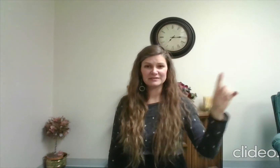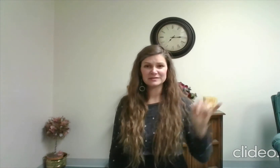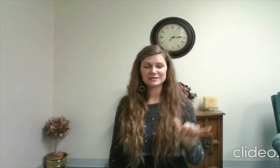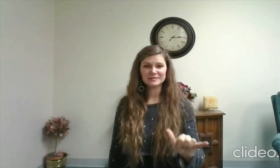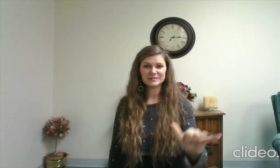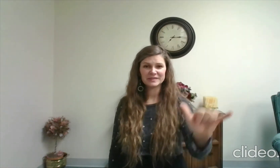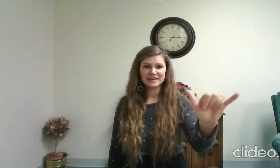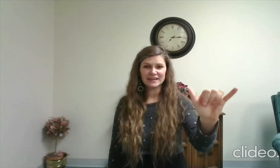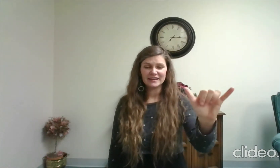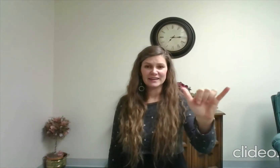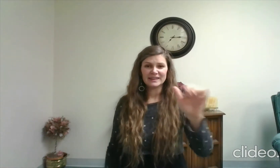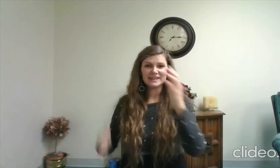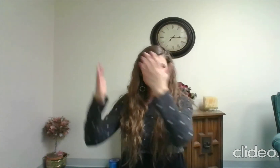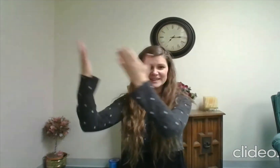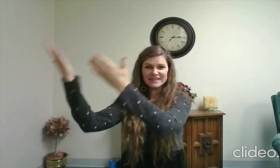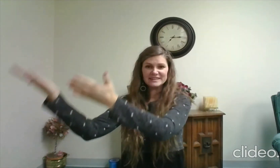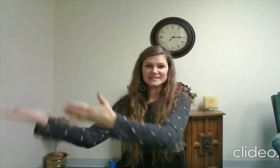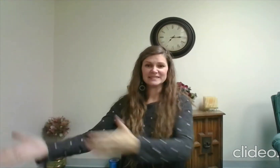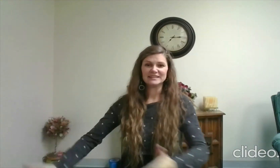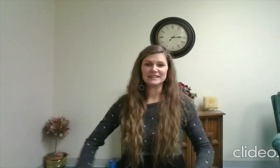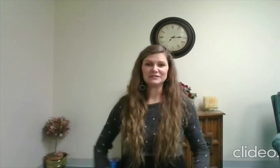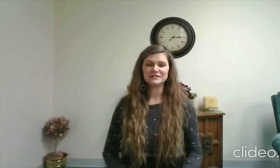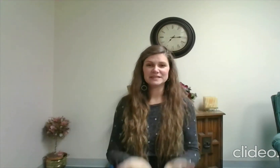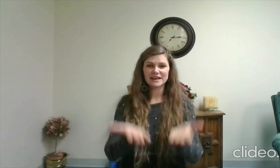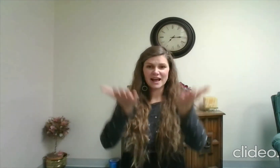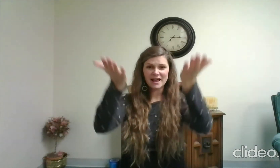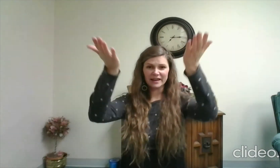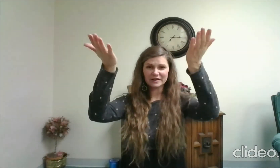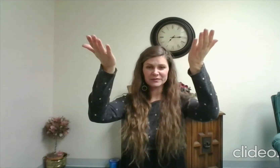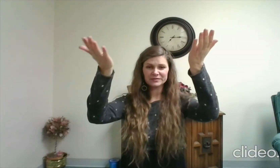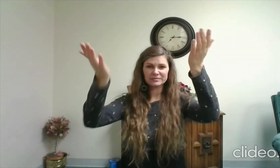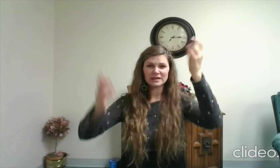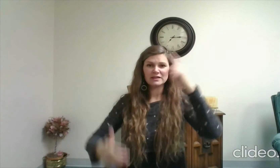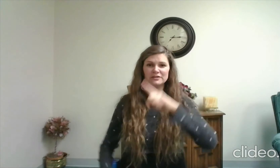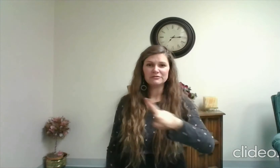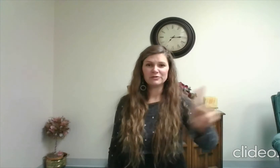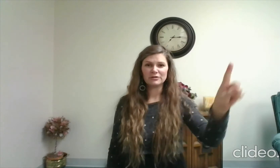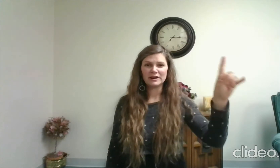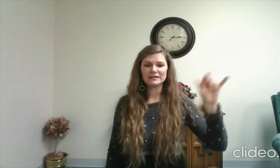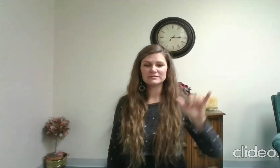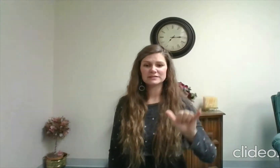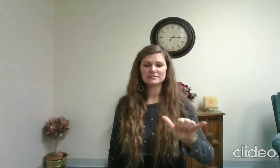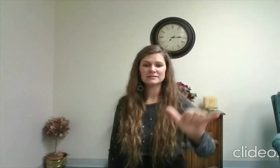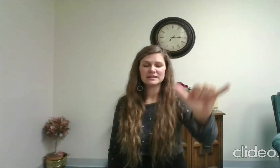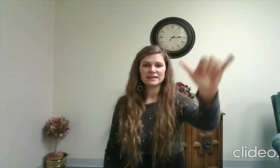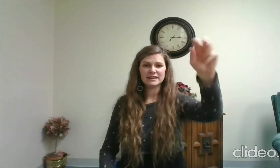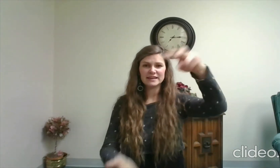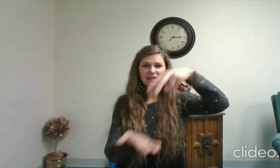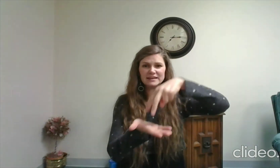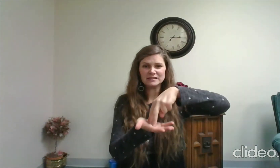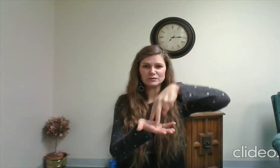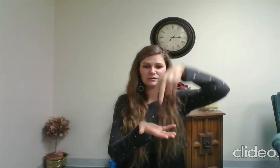Forever, he is lifted high. Forever, he is